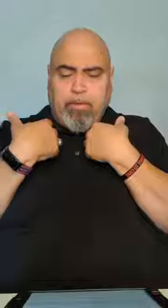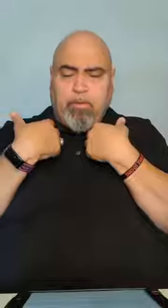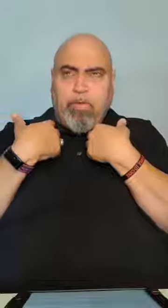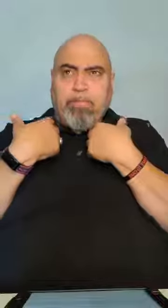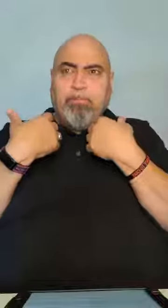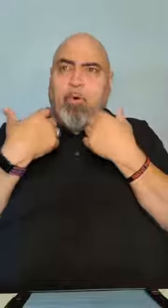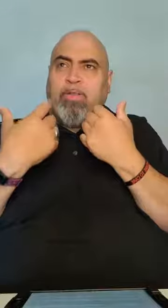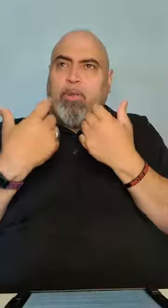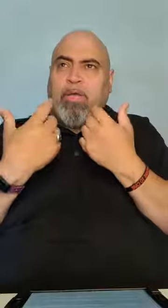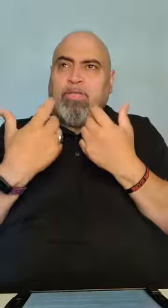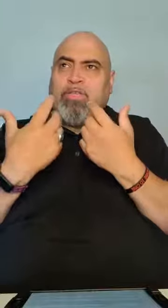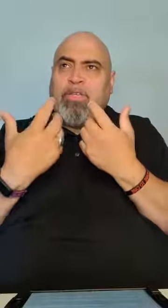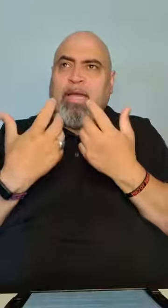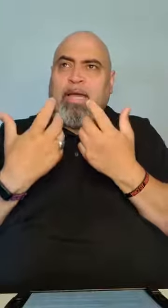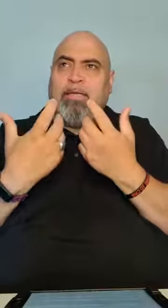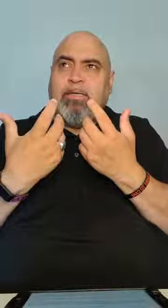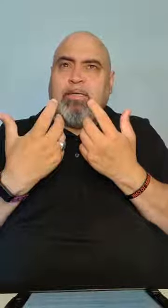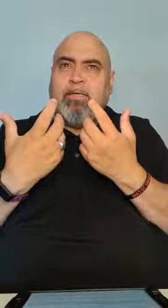So it's important that we understand